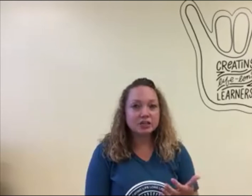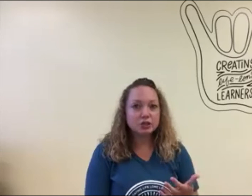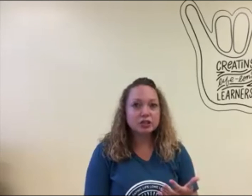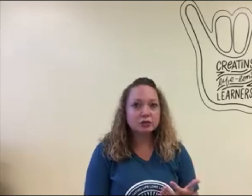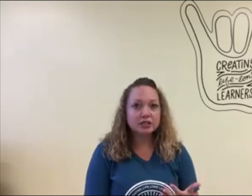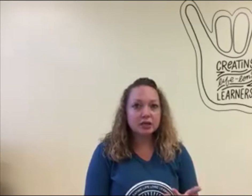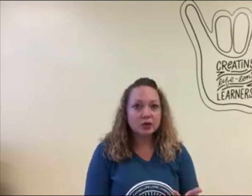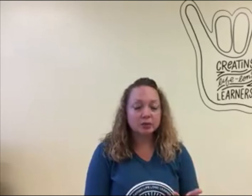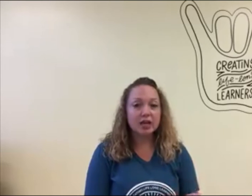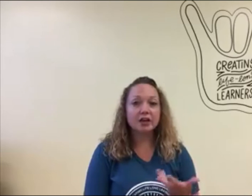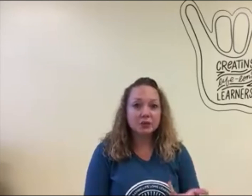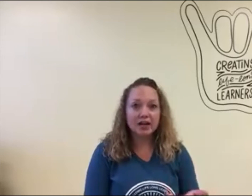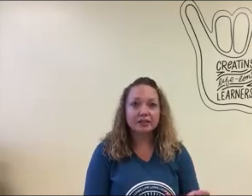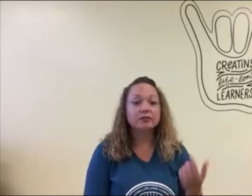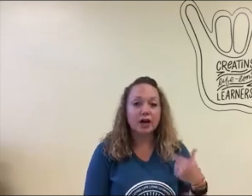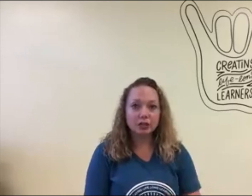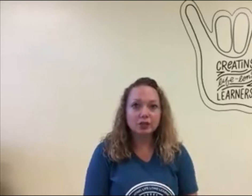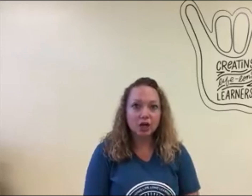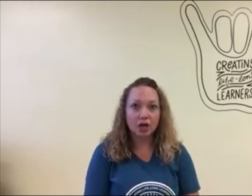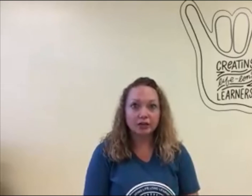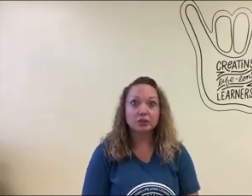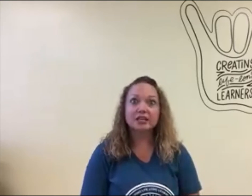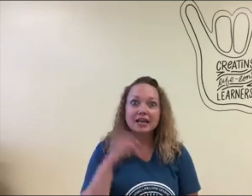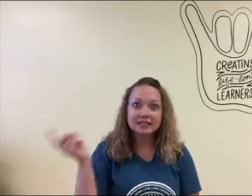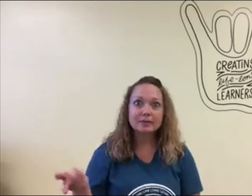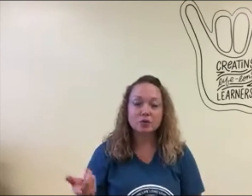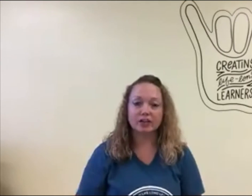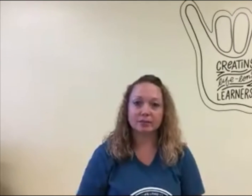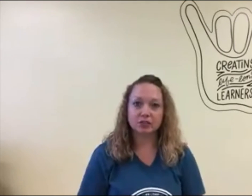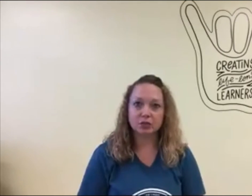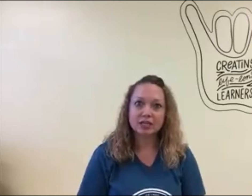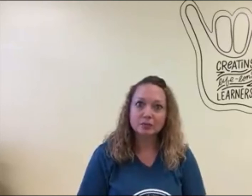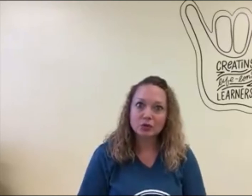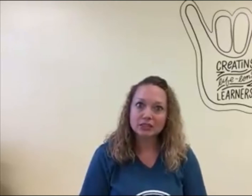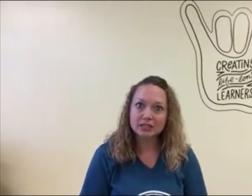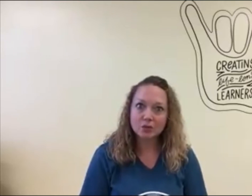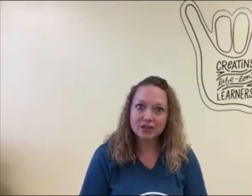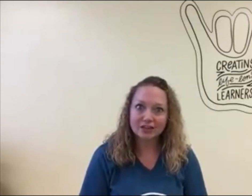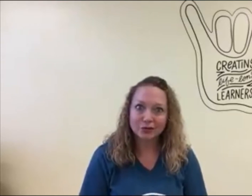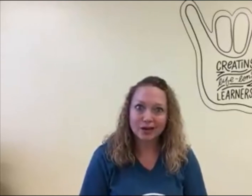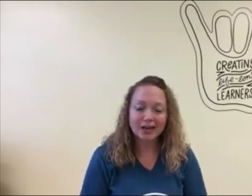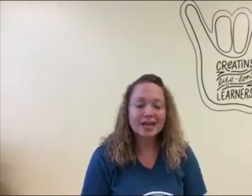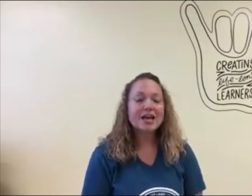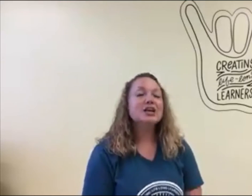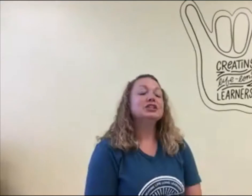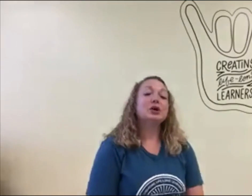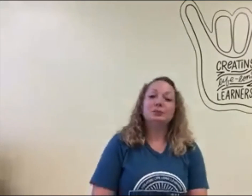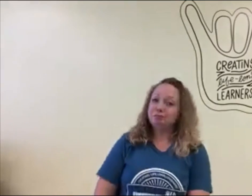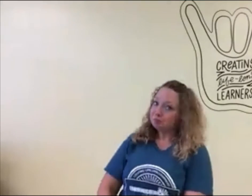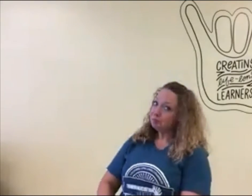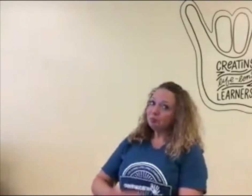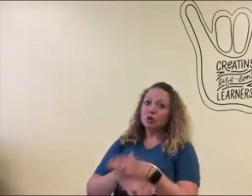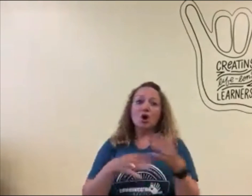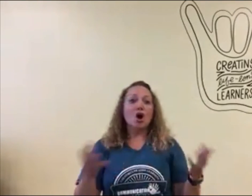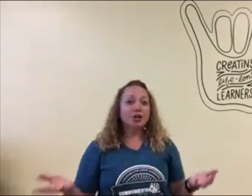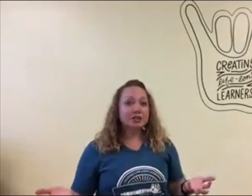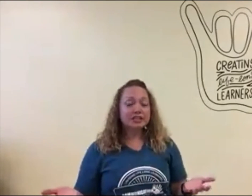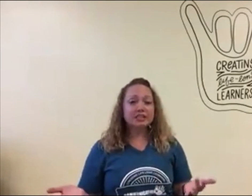sure that you sing it with me. Otherwise, follow along so the next time you watch my story time, you can sing it with us, okay? So all you need to